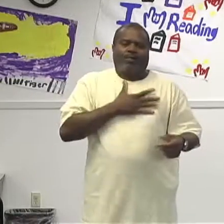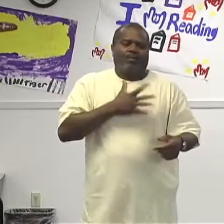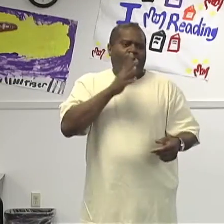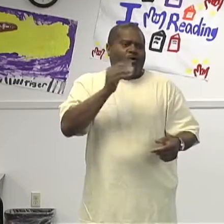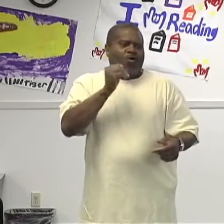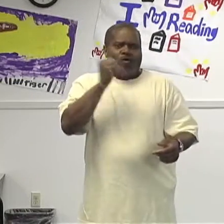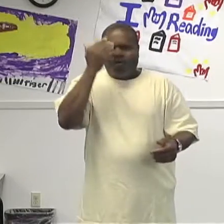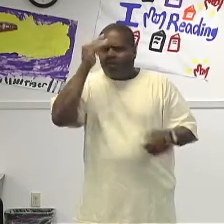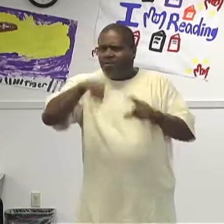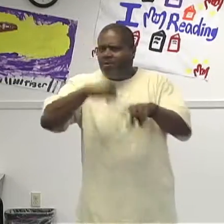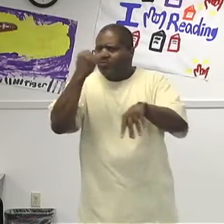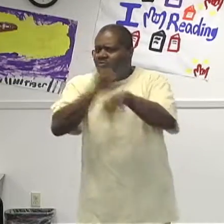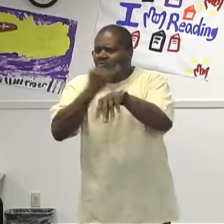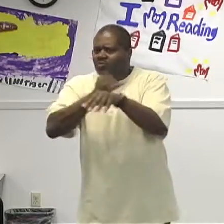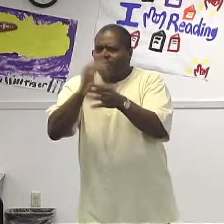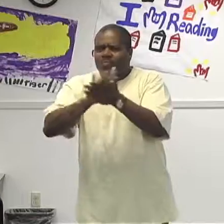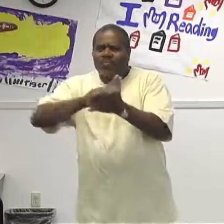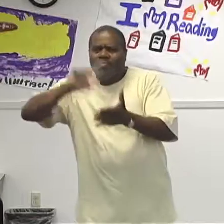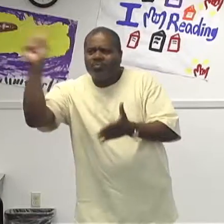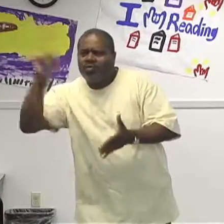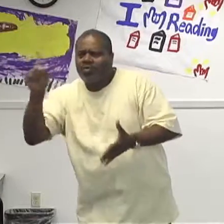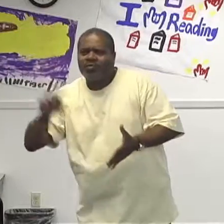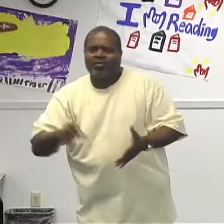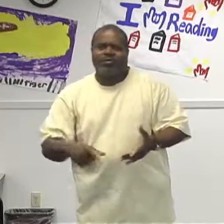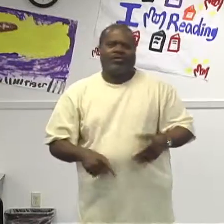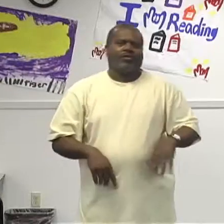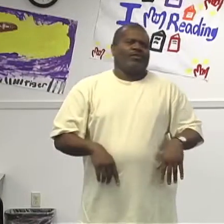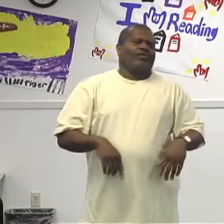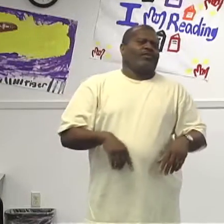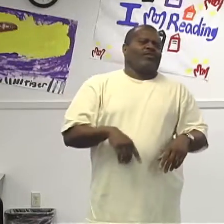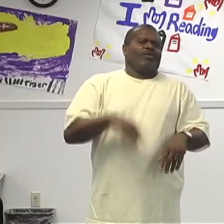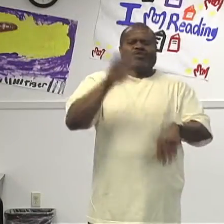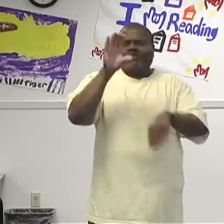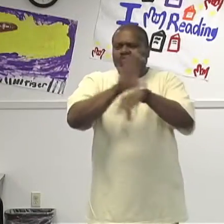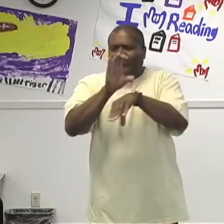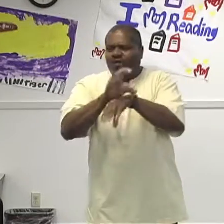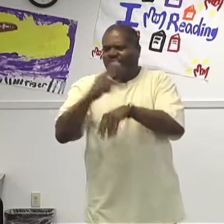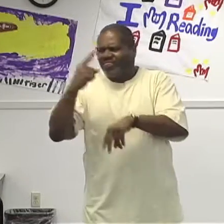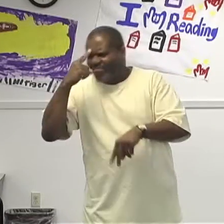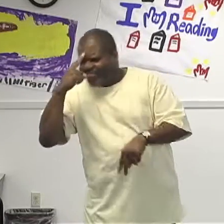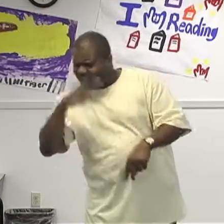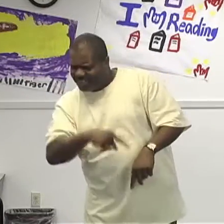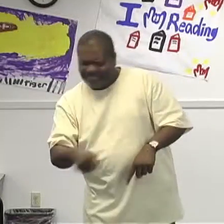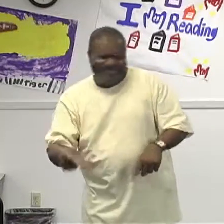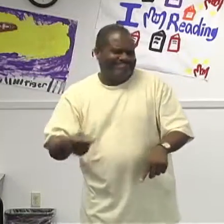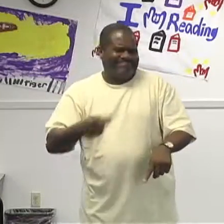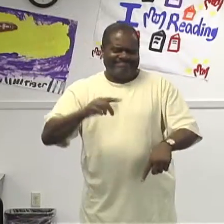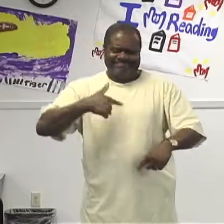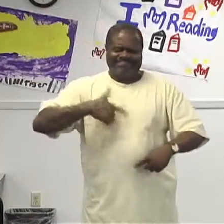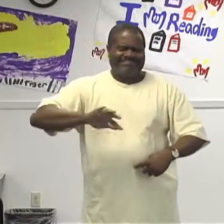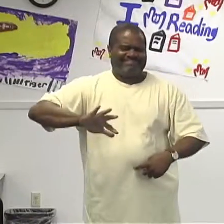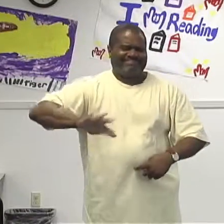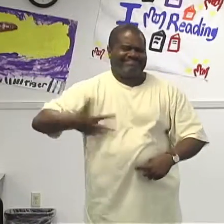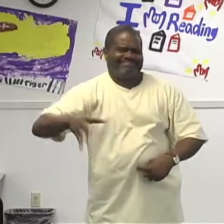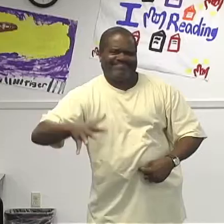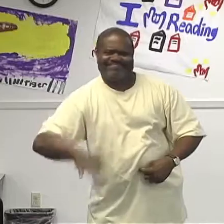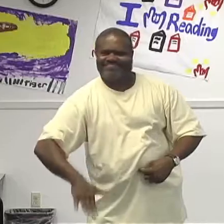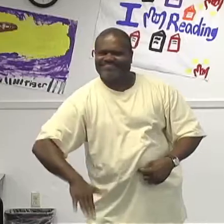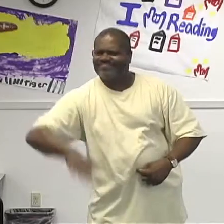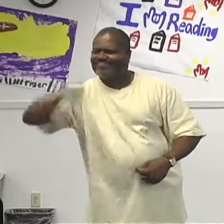So, growing up deaf, my mom didn't really know what to do with me. She had no idea where to send me to school, and my church community never